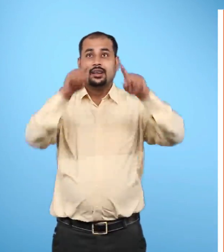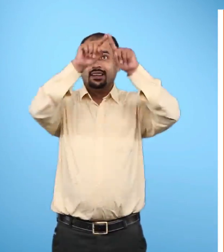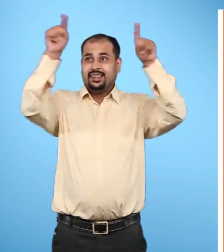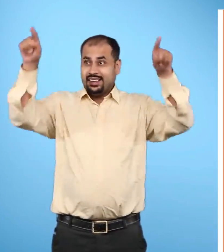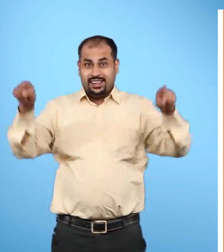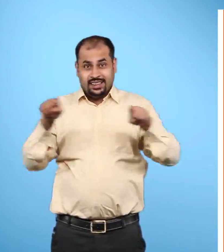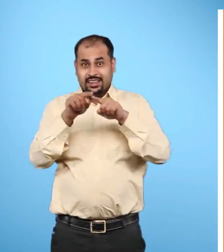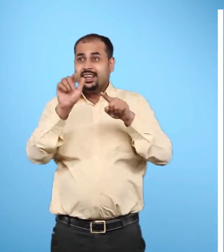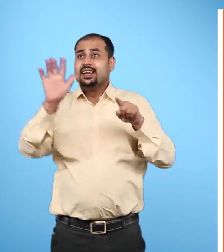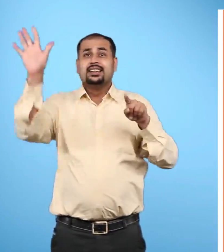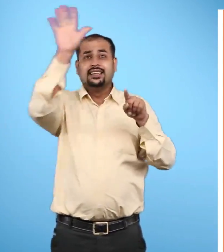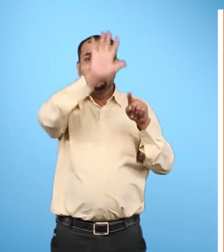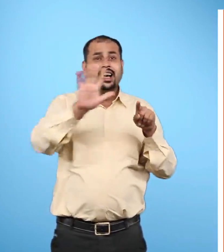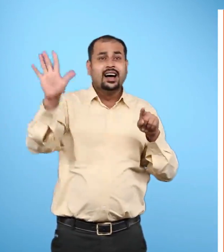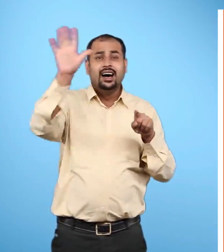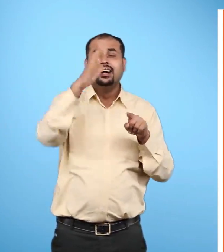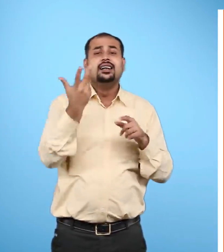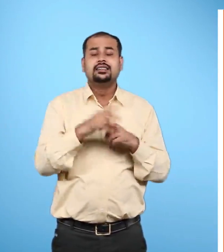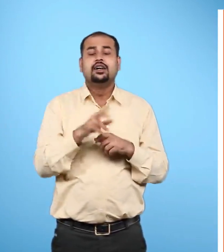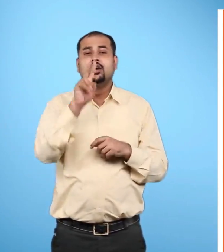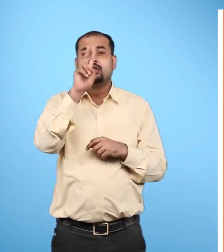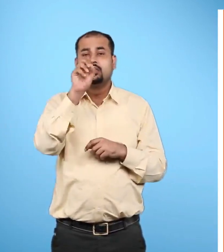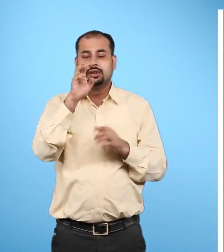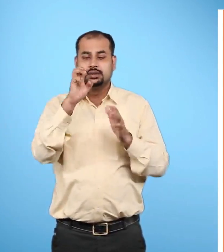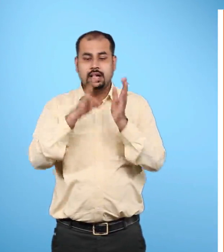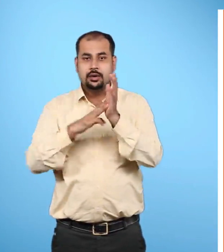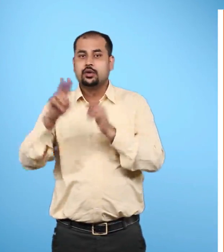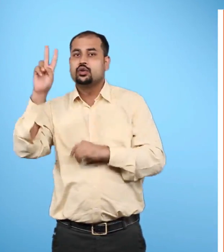Area of the big rectangle is 20 square centimeters.